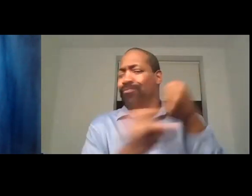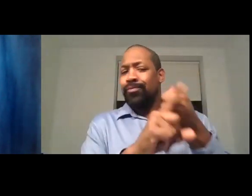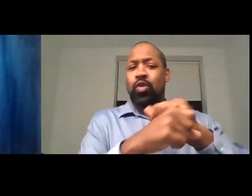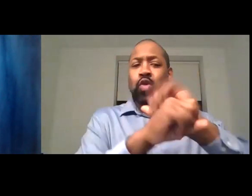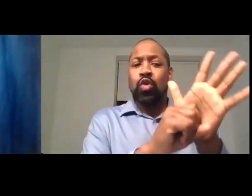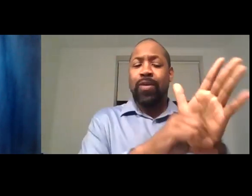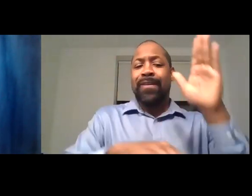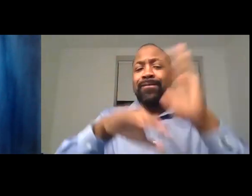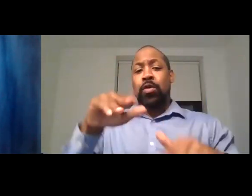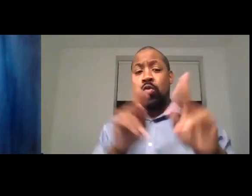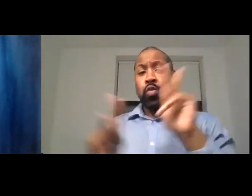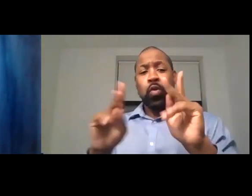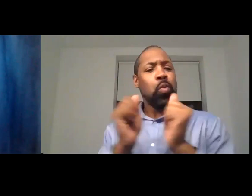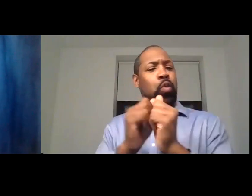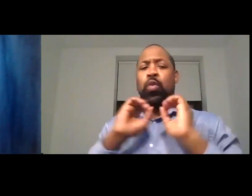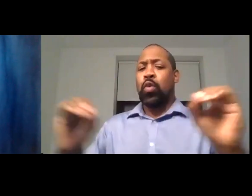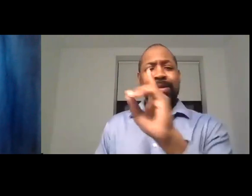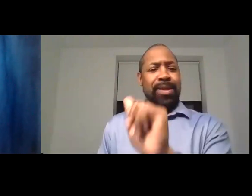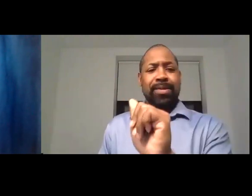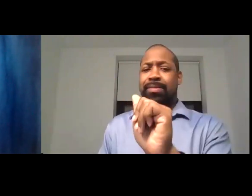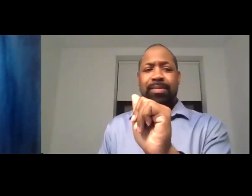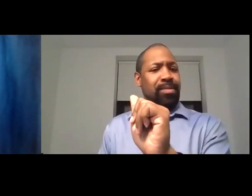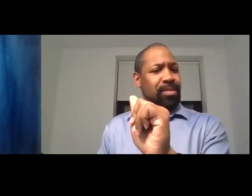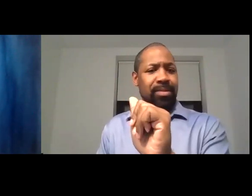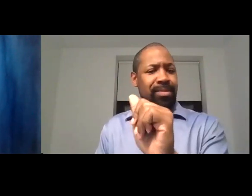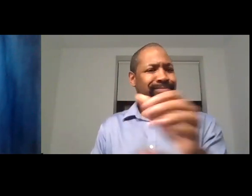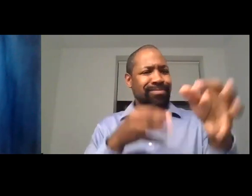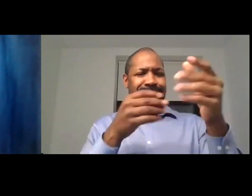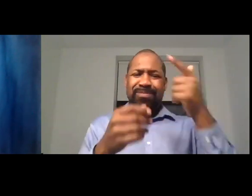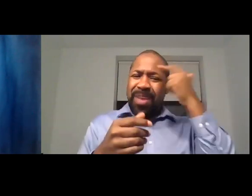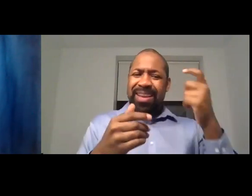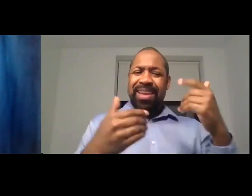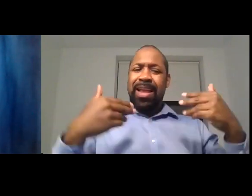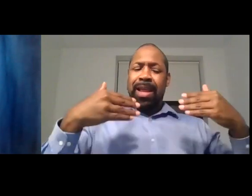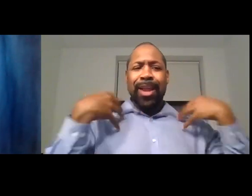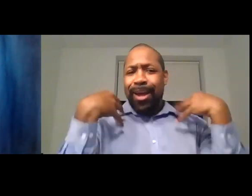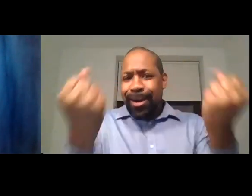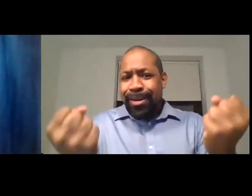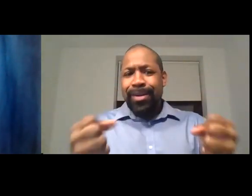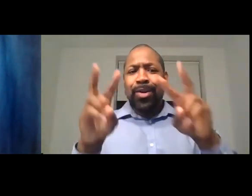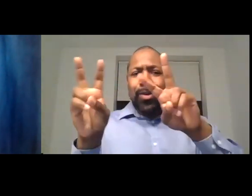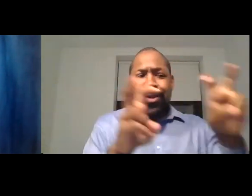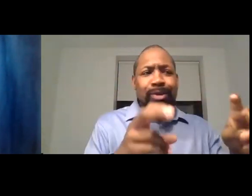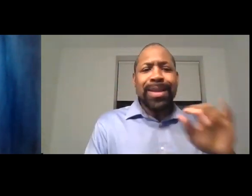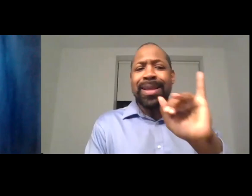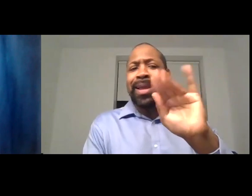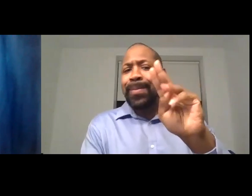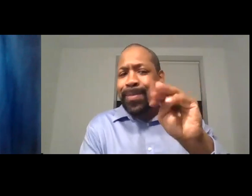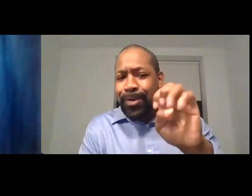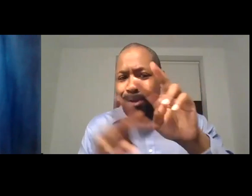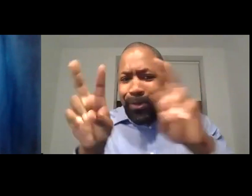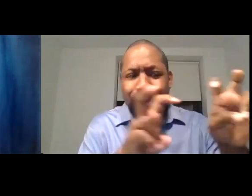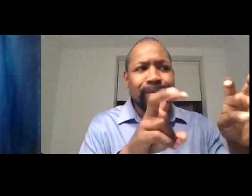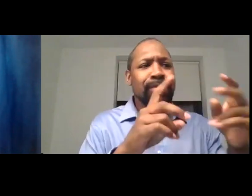people who have a high risk for COVID versus people who have no disabilities, some of them